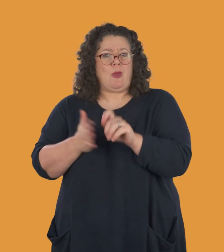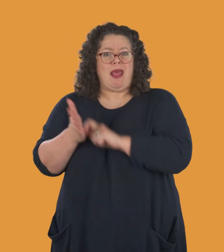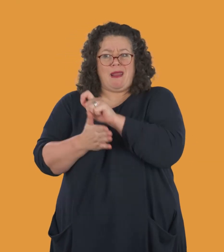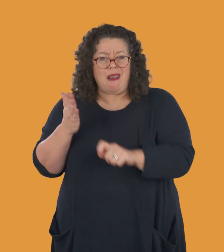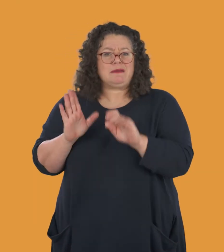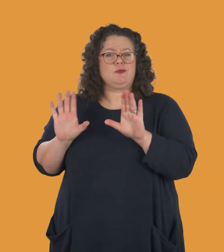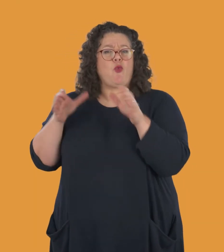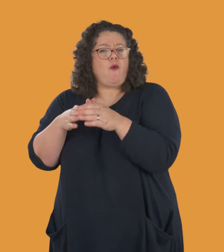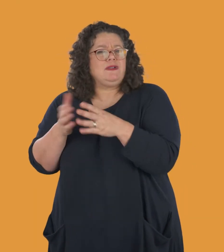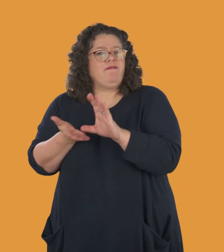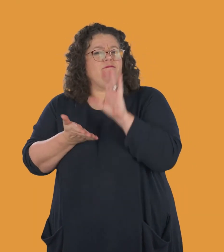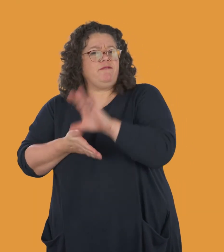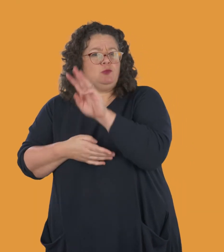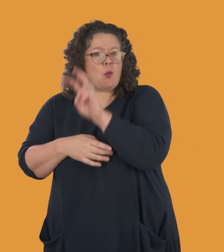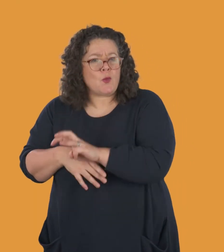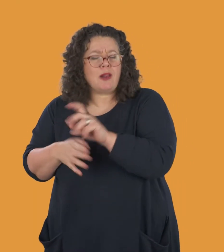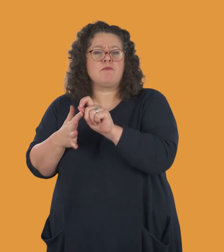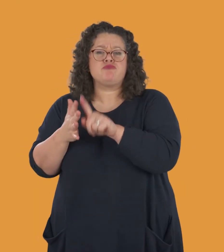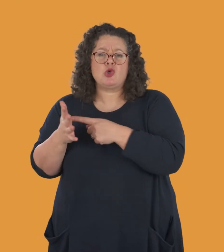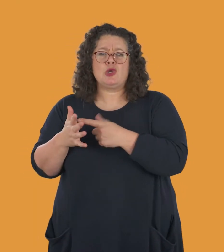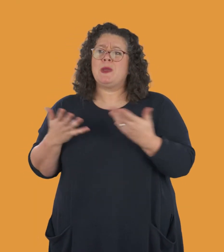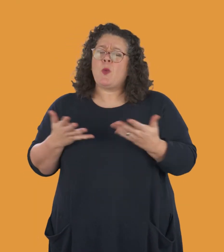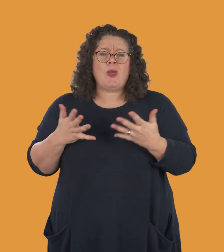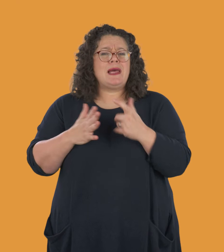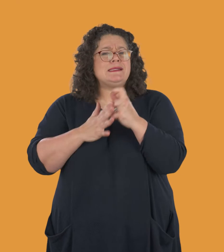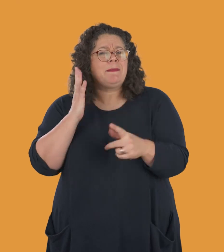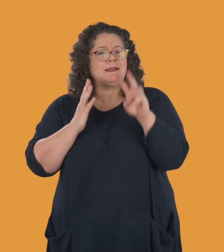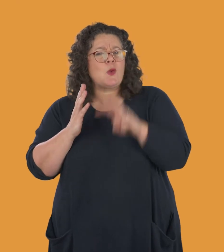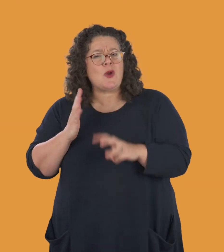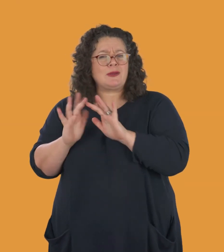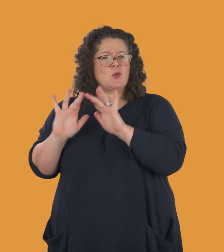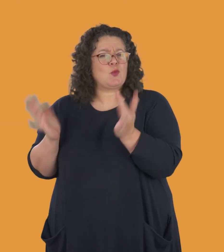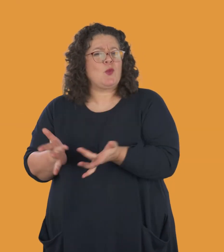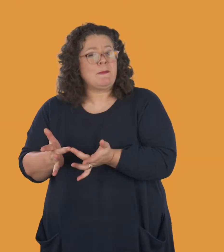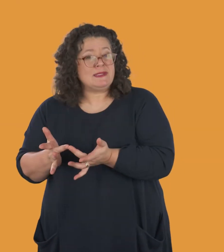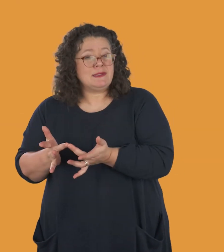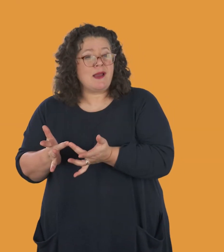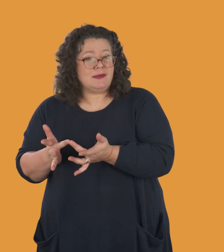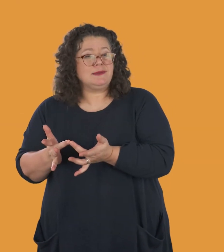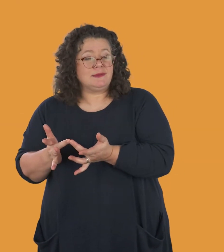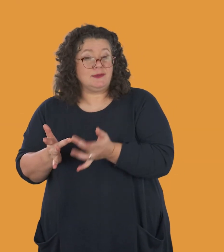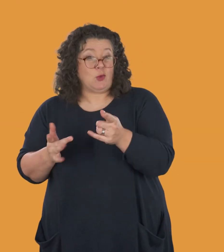Fund Wales project page at the Disability Wales website, or email